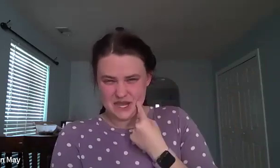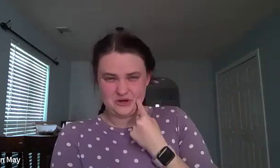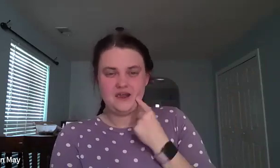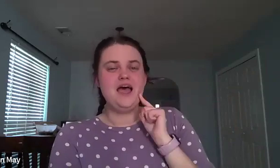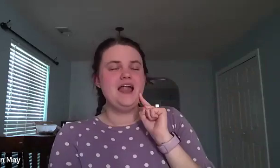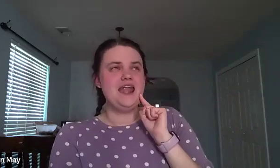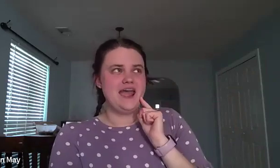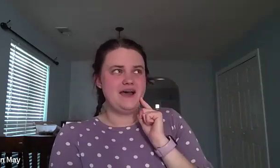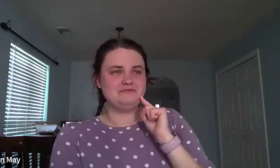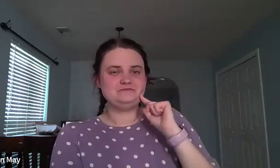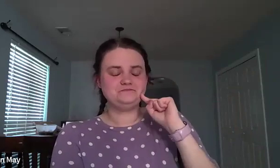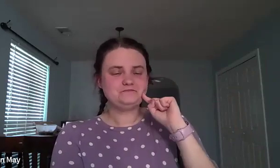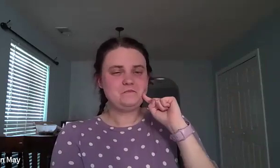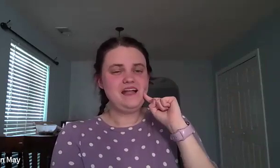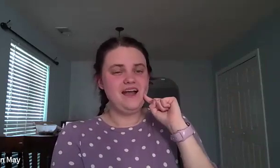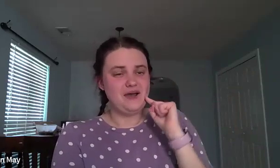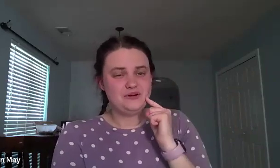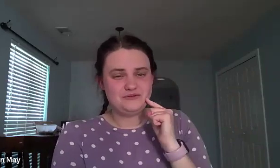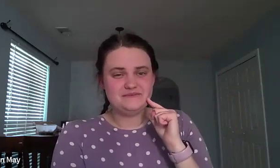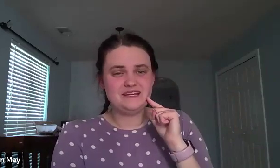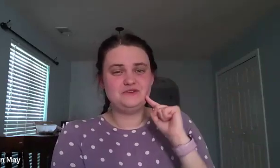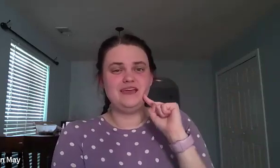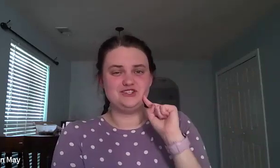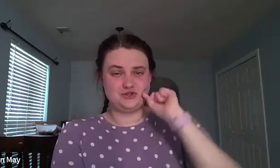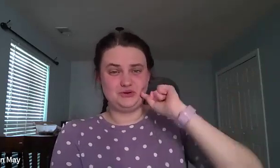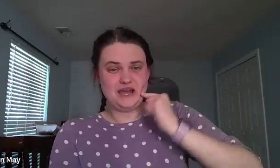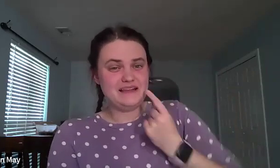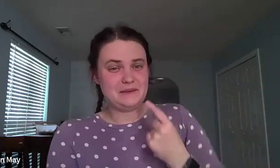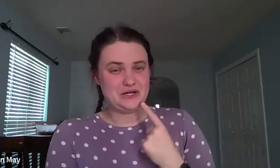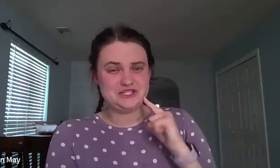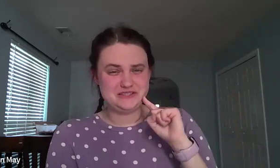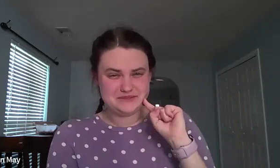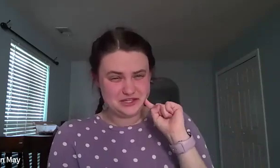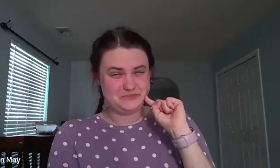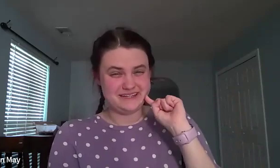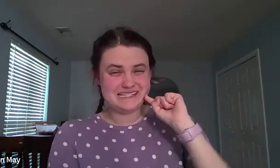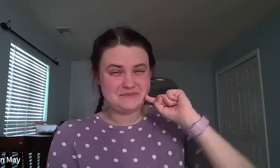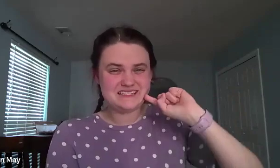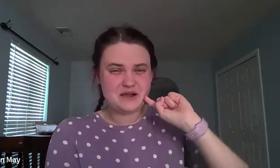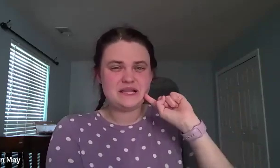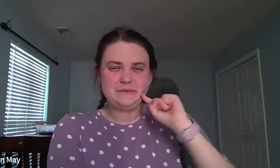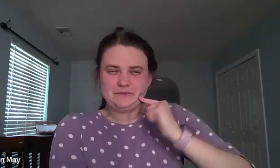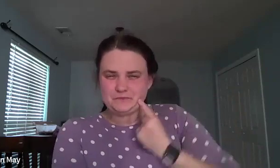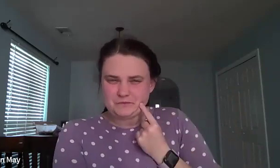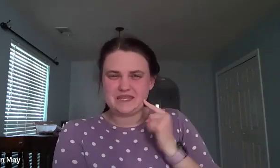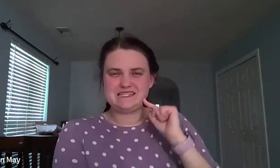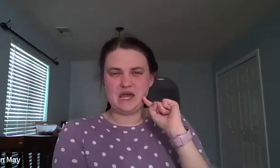sour. Now, I would recommend if you can try to like purse your lips like you bit into something sour, like